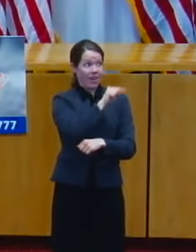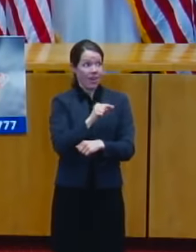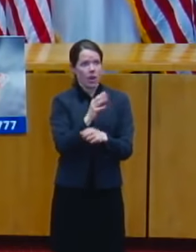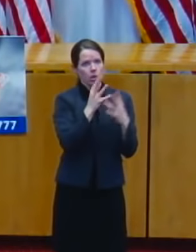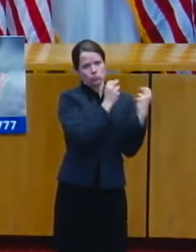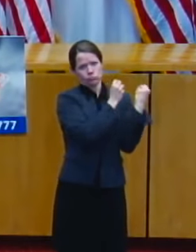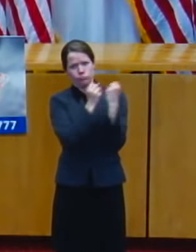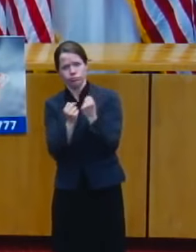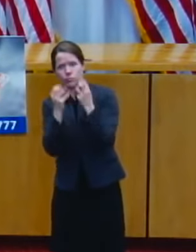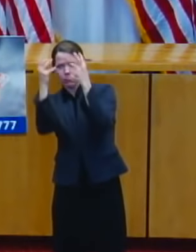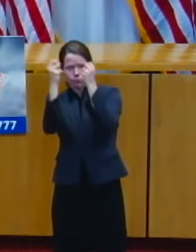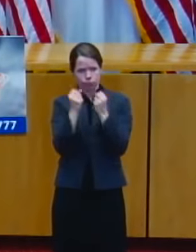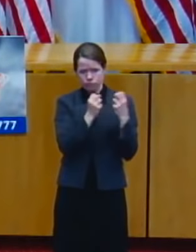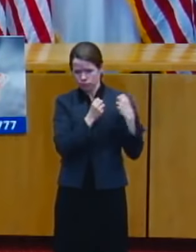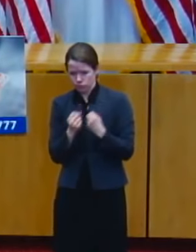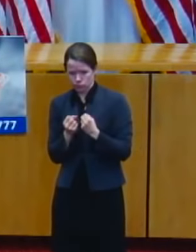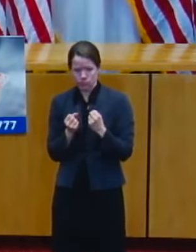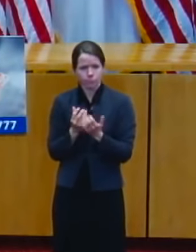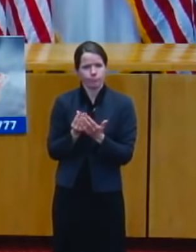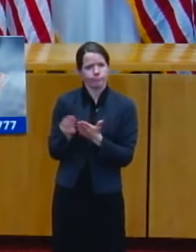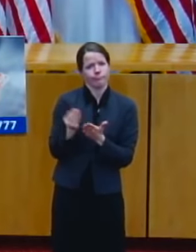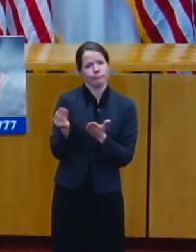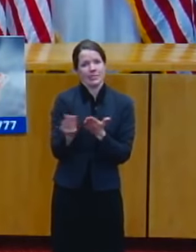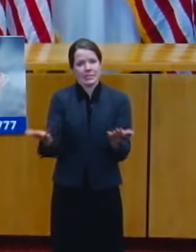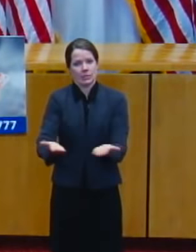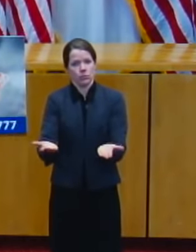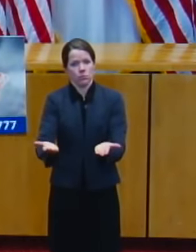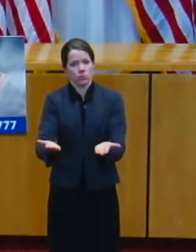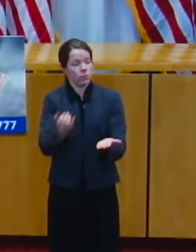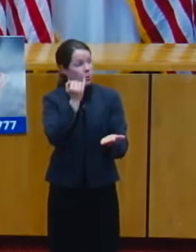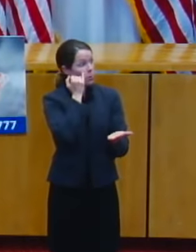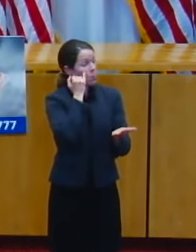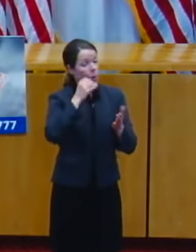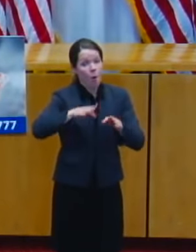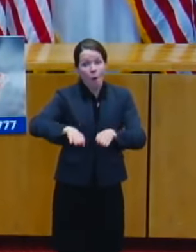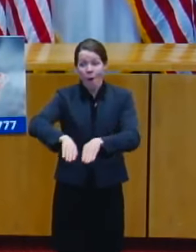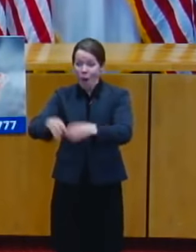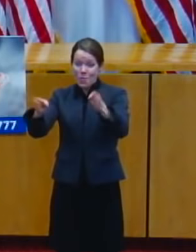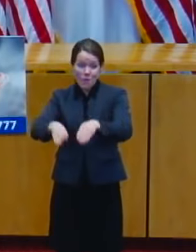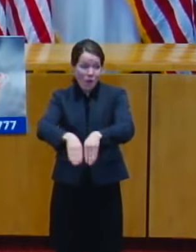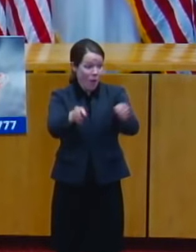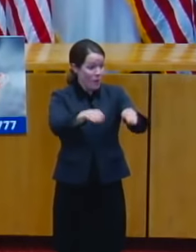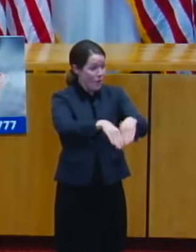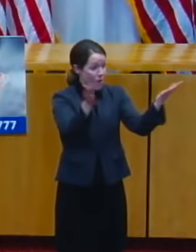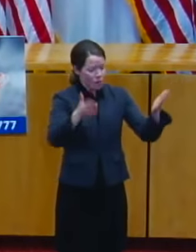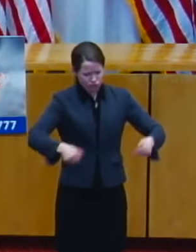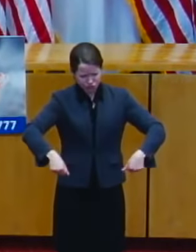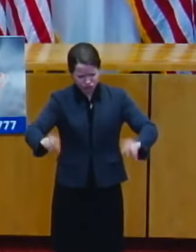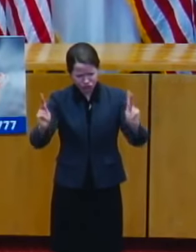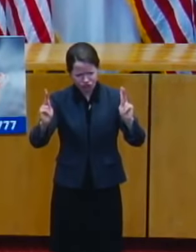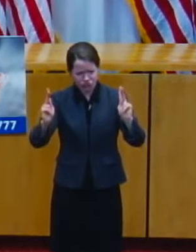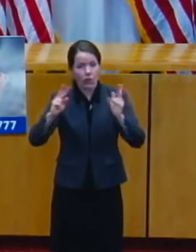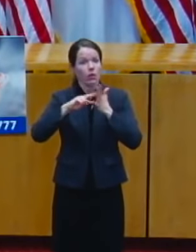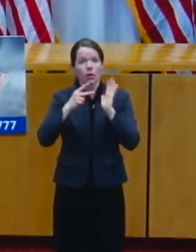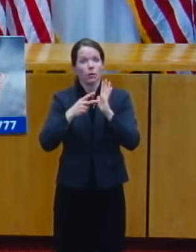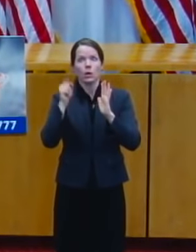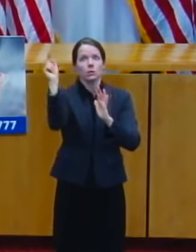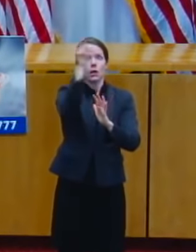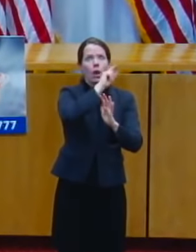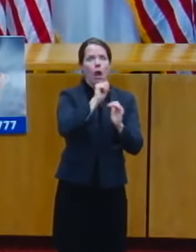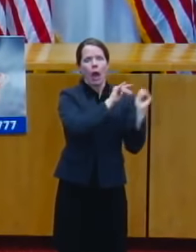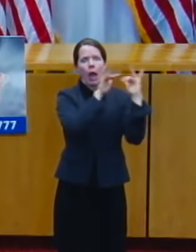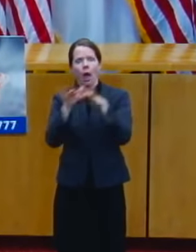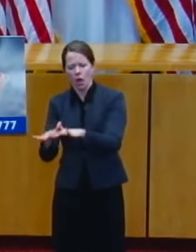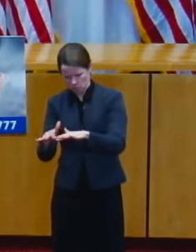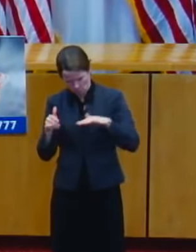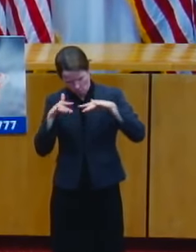entire strategy we're trying to pursue here in Massachusetts to keep people safe. And that's why they're not an essential business.